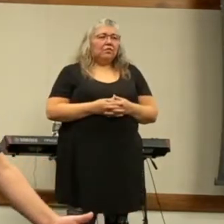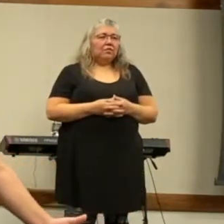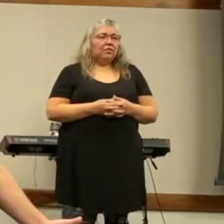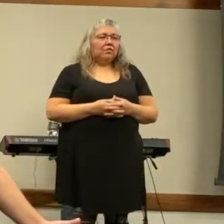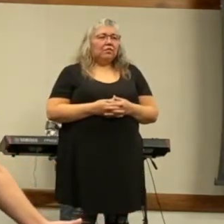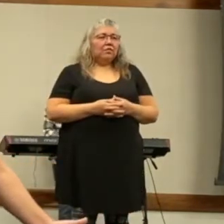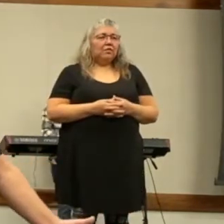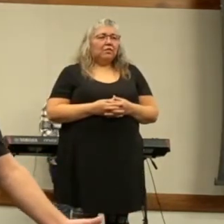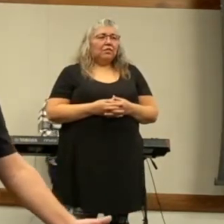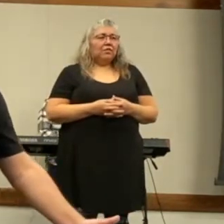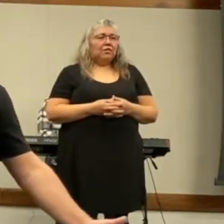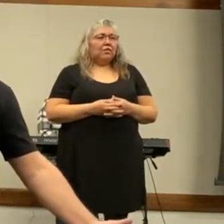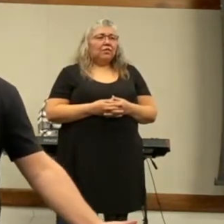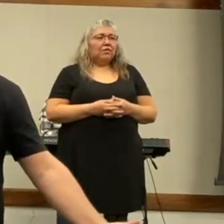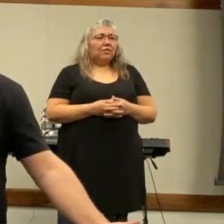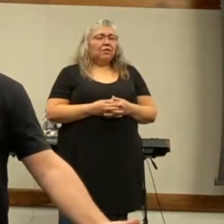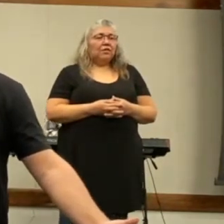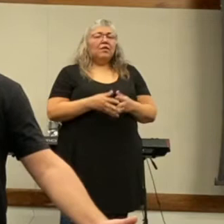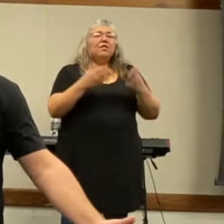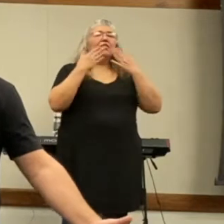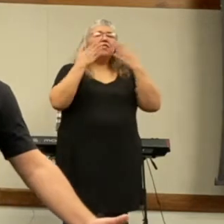Thank you for your love and your mercy.